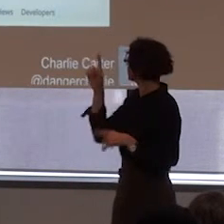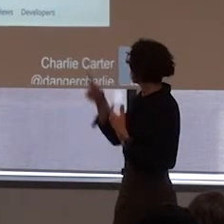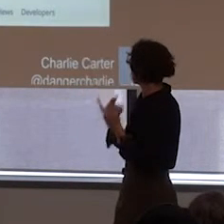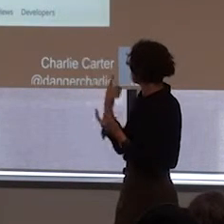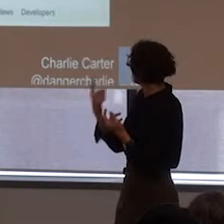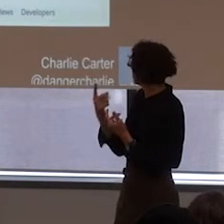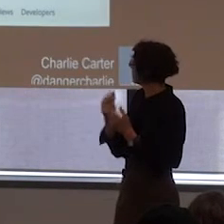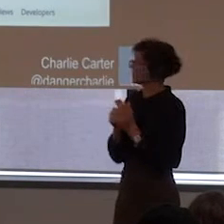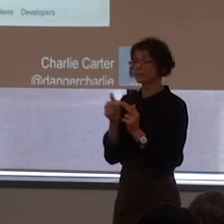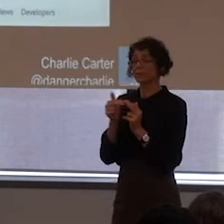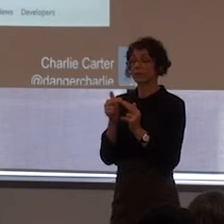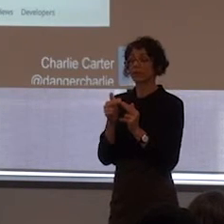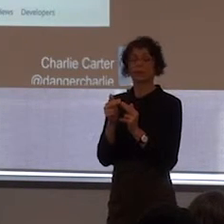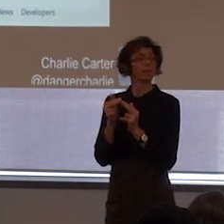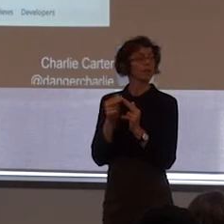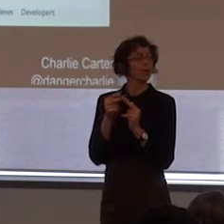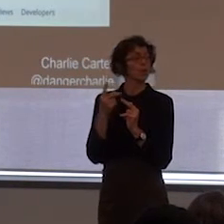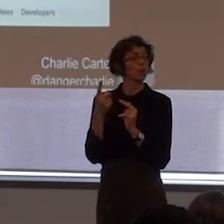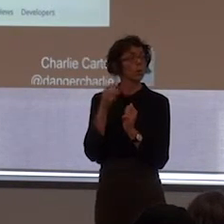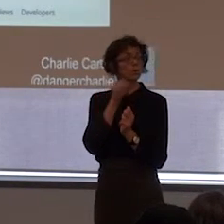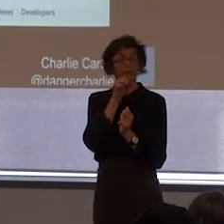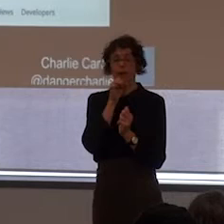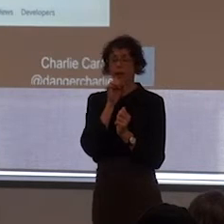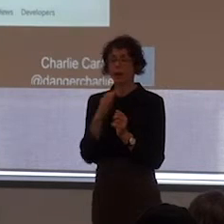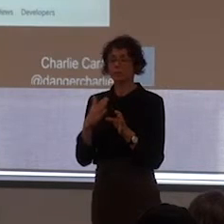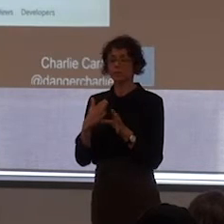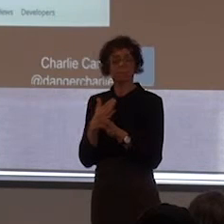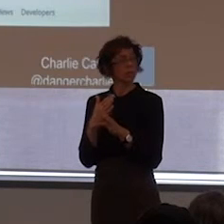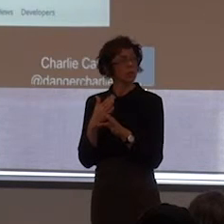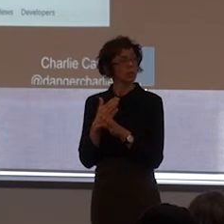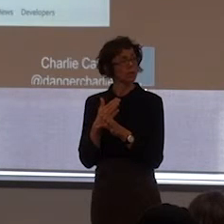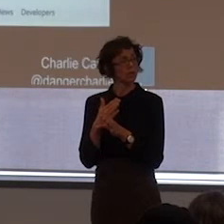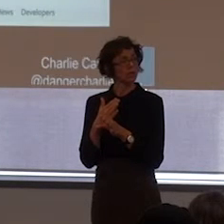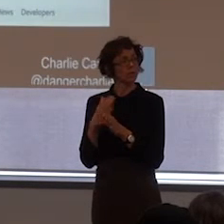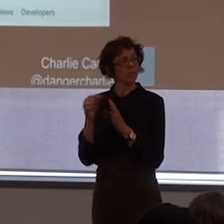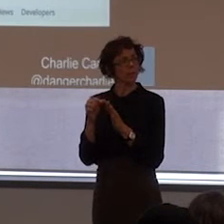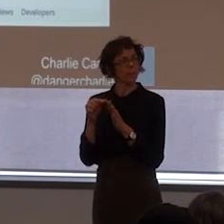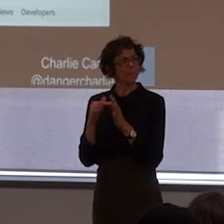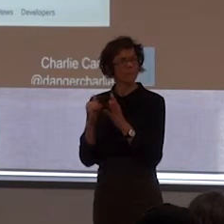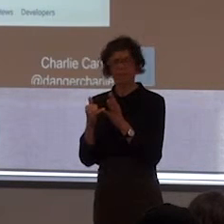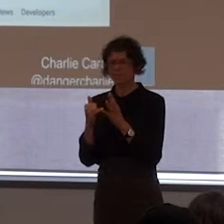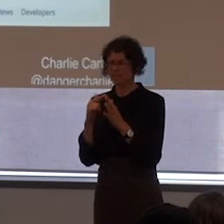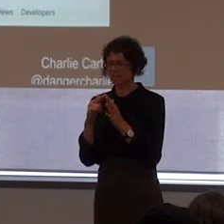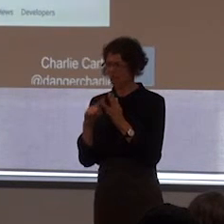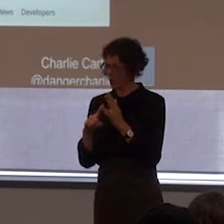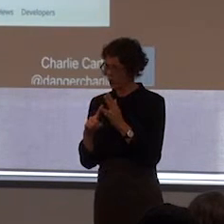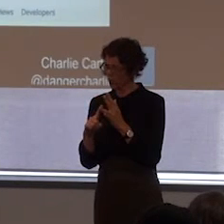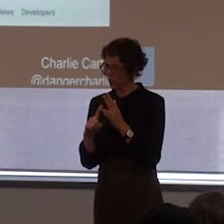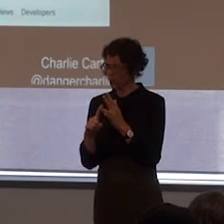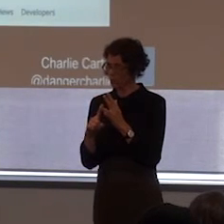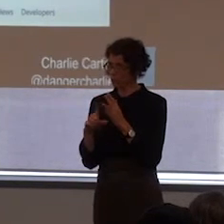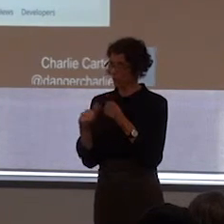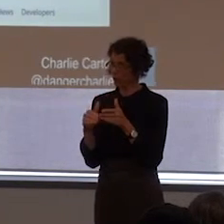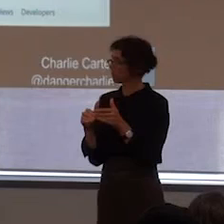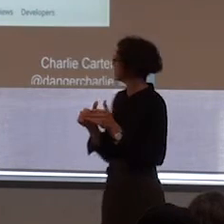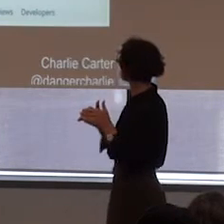by one of the guys that works at the Paciello group. I